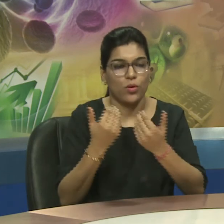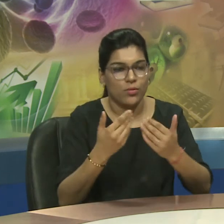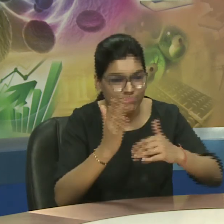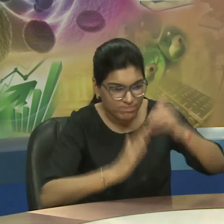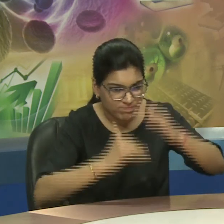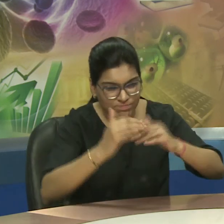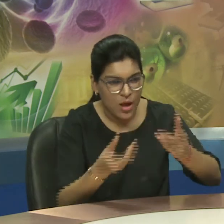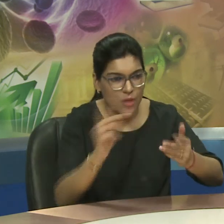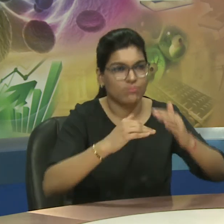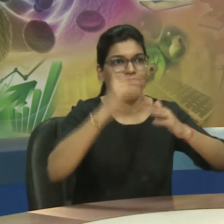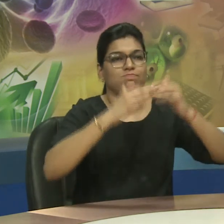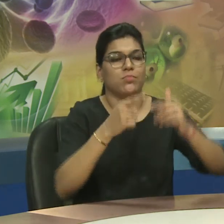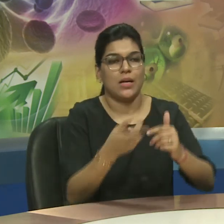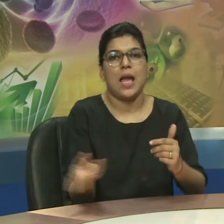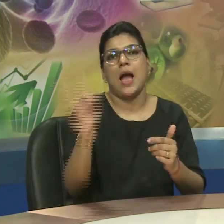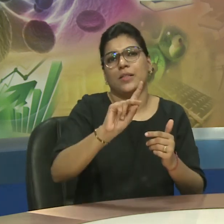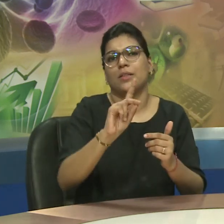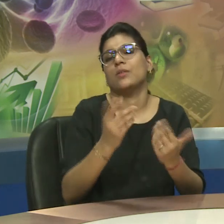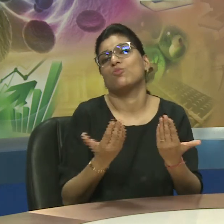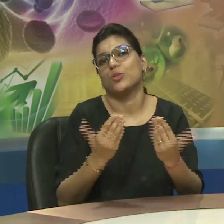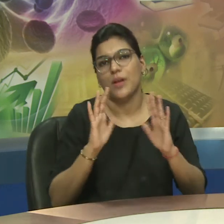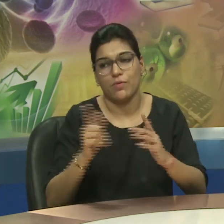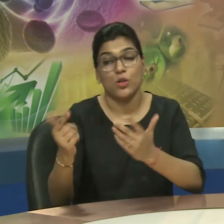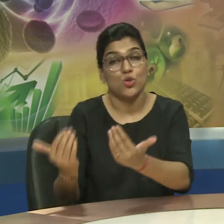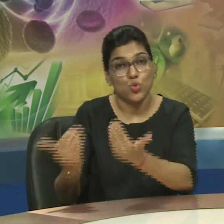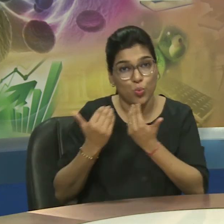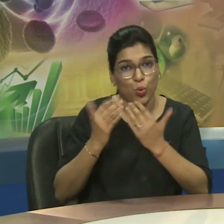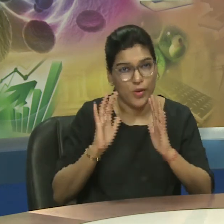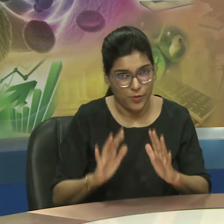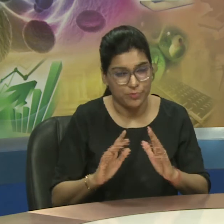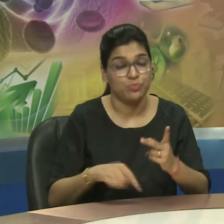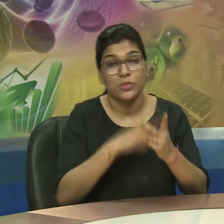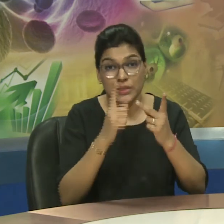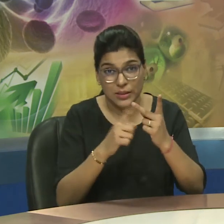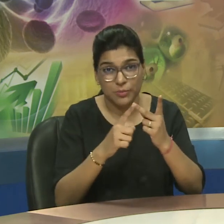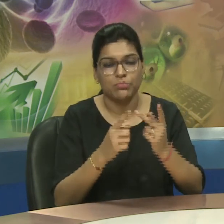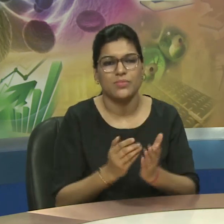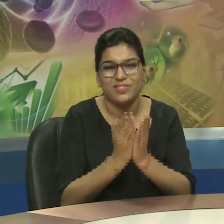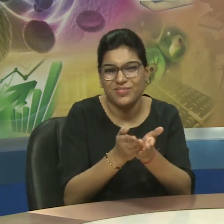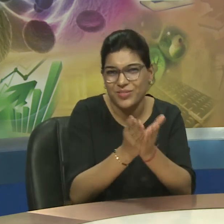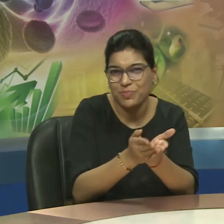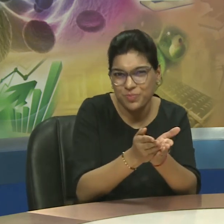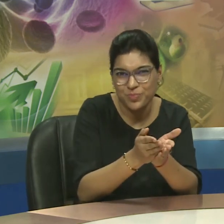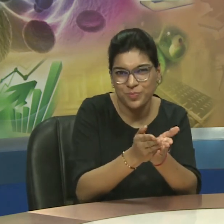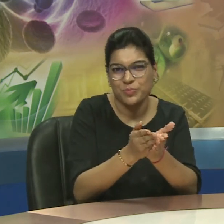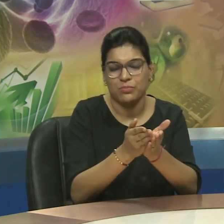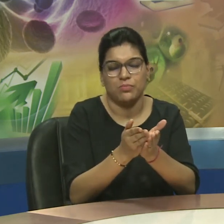This principle is applicable to fire and marine insurance. It is not applicable for